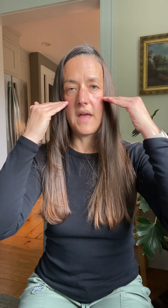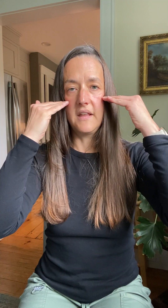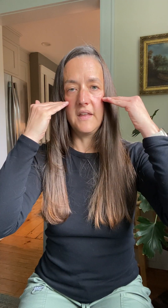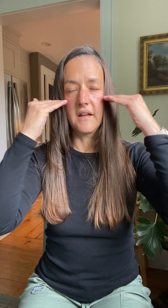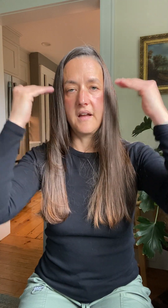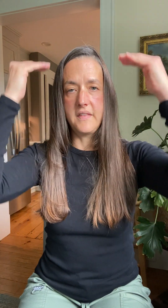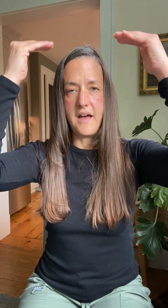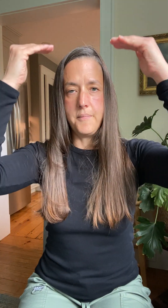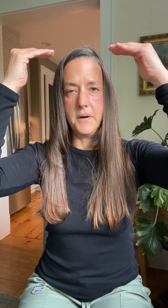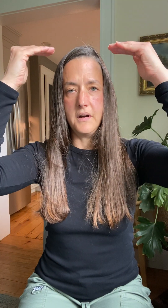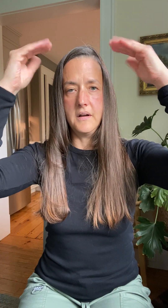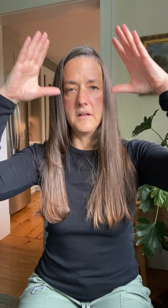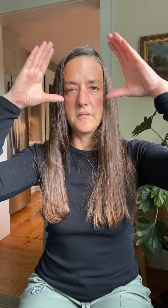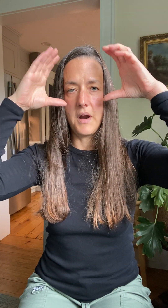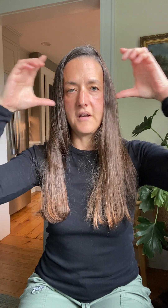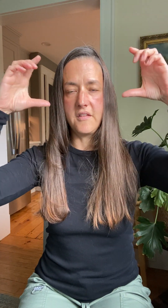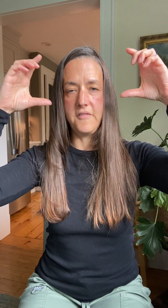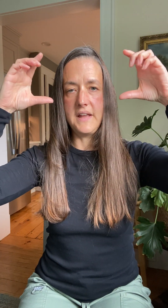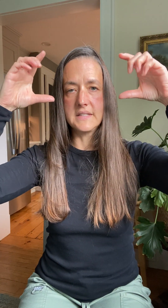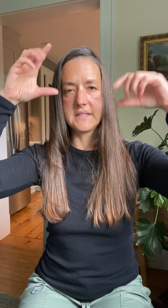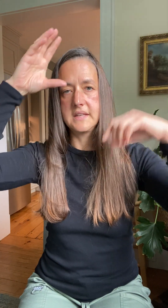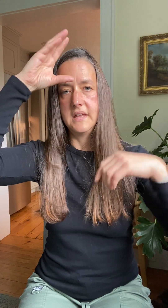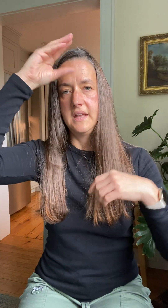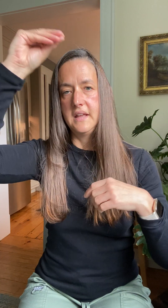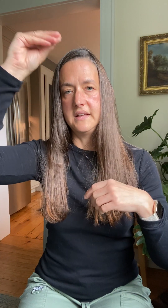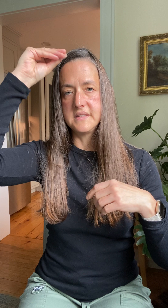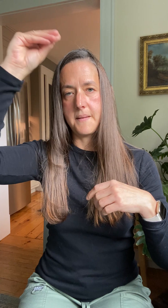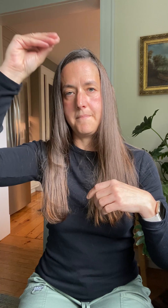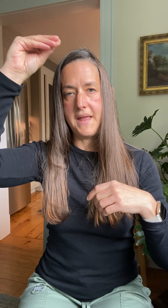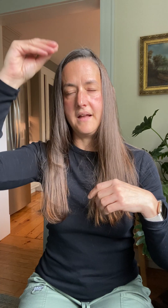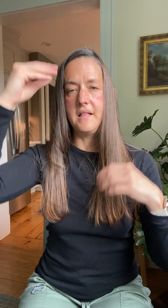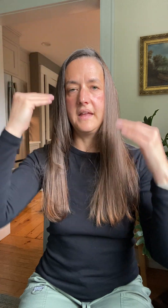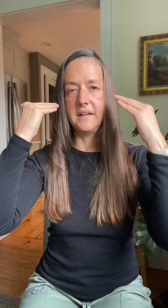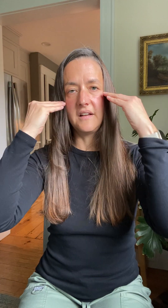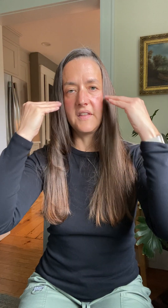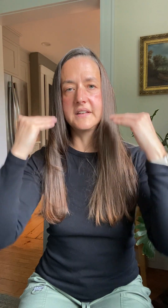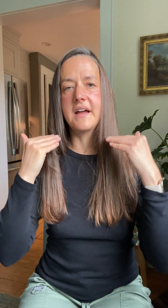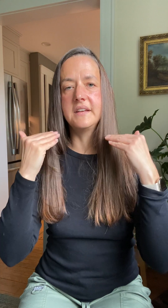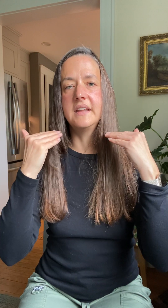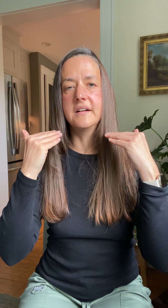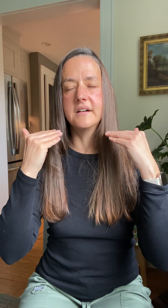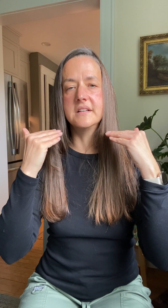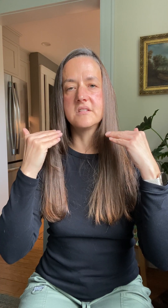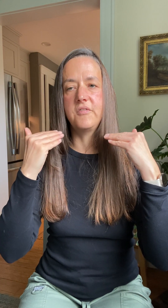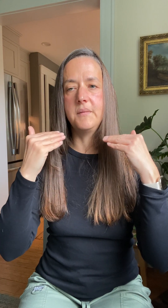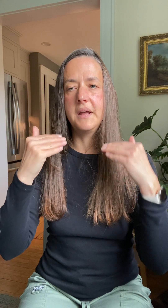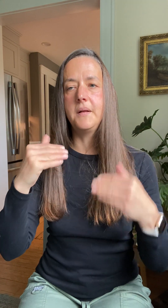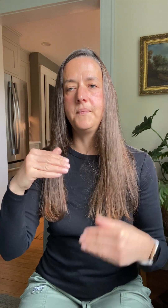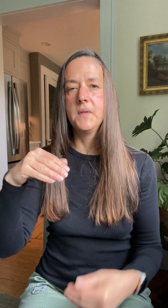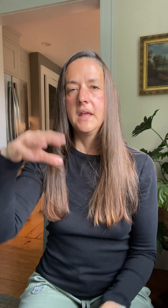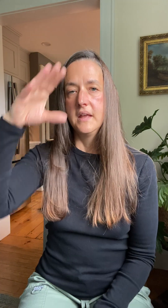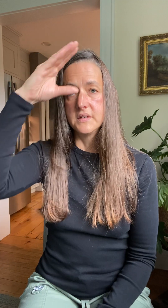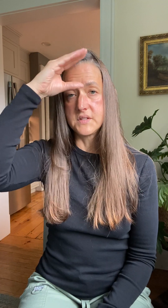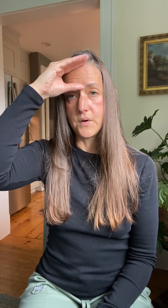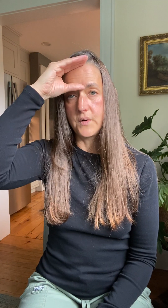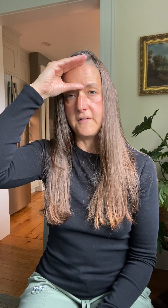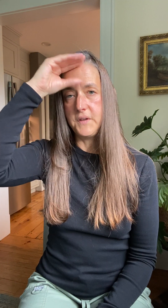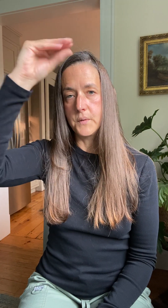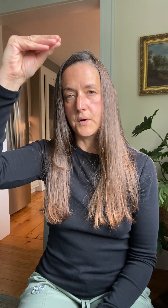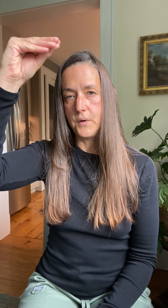anything on the upper part of the face is a male, and anything down here is female. So if you were holding